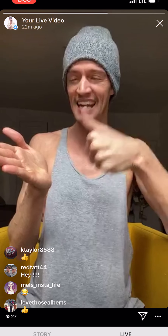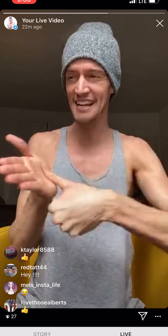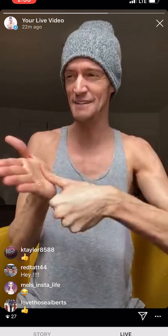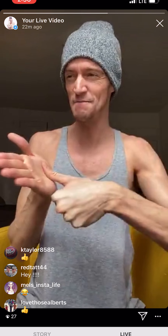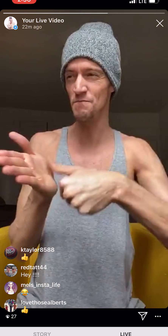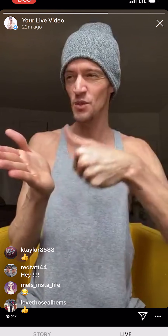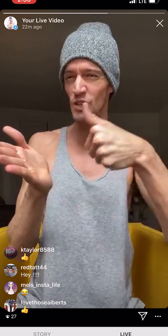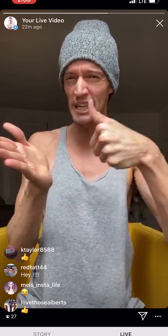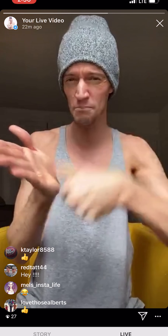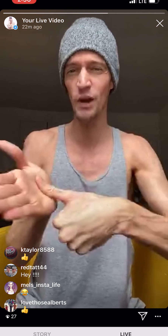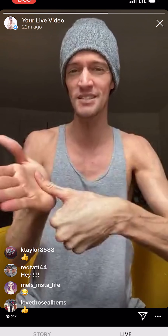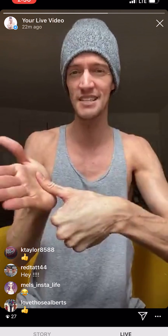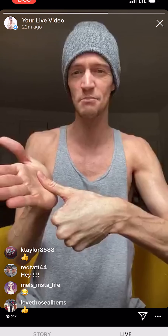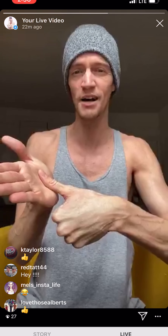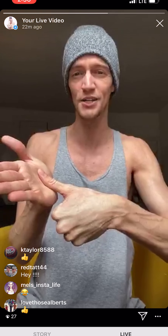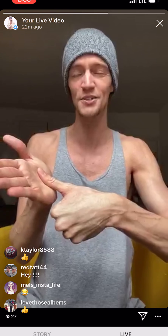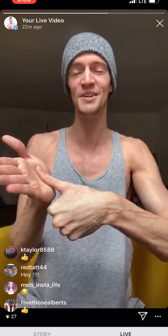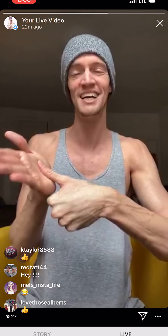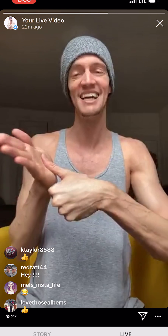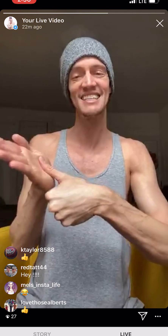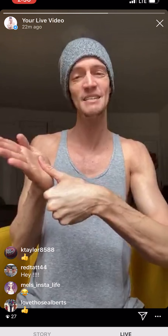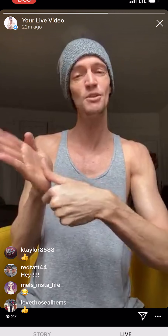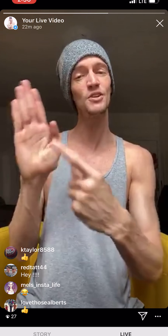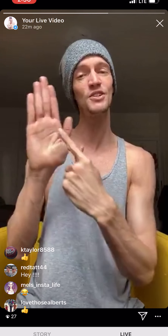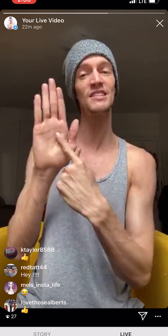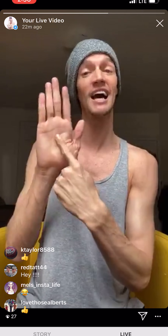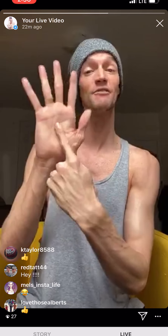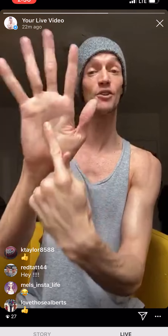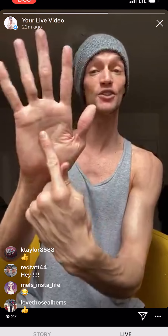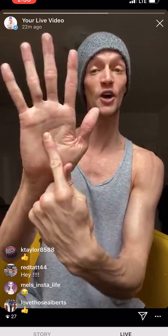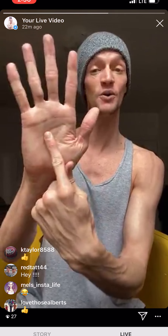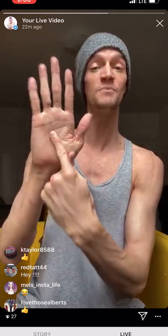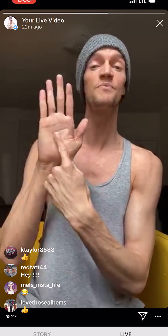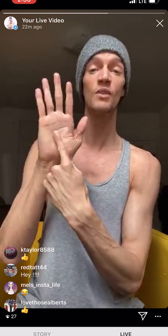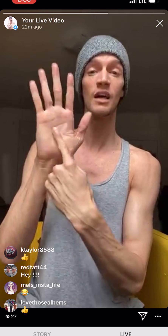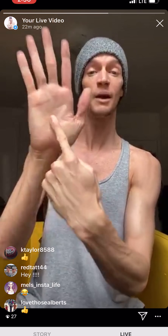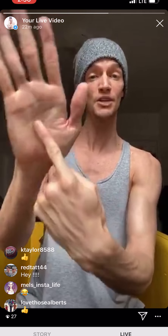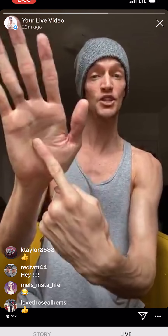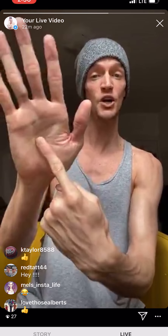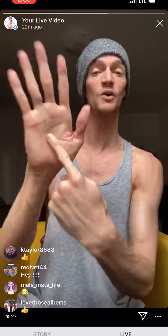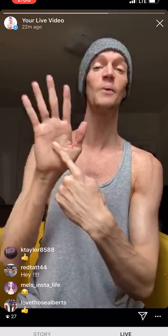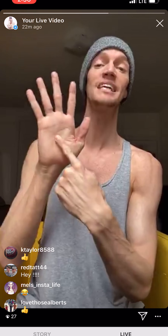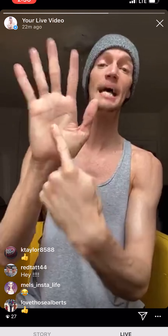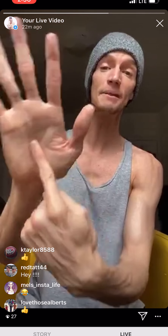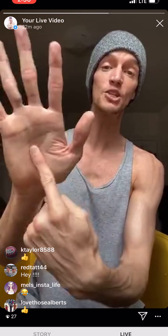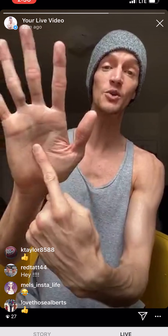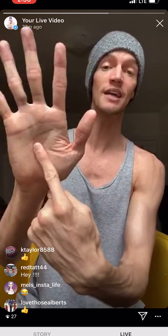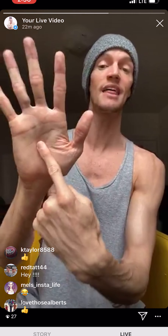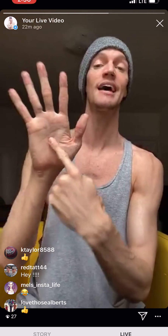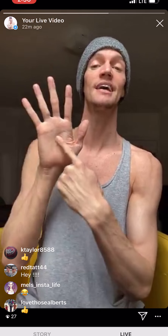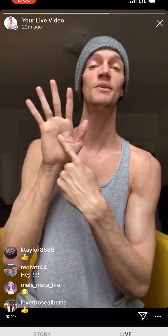um, really impress this upon you. Similar to the sign for show. I want to show, or I want to demonstrate that. I want to